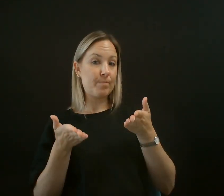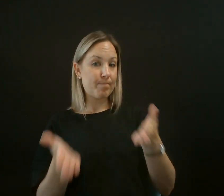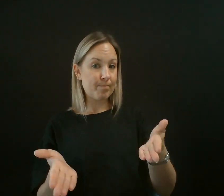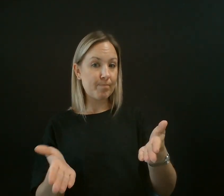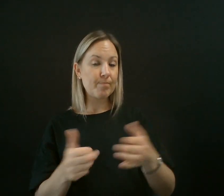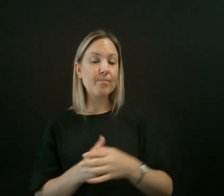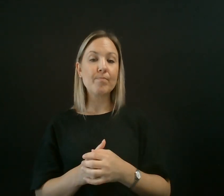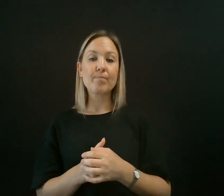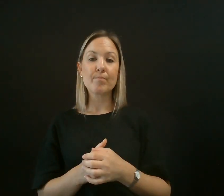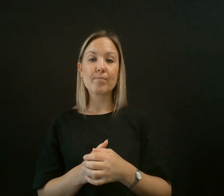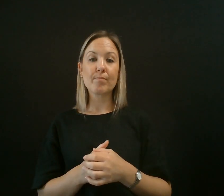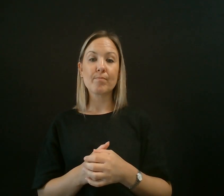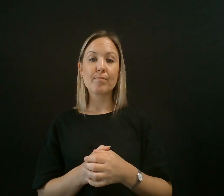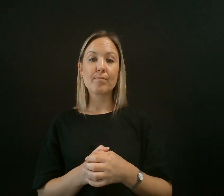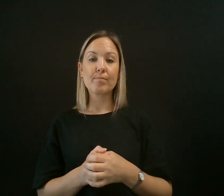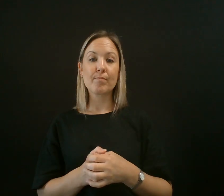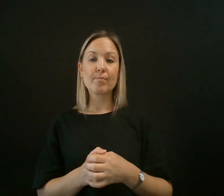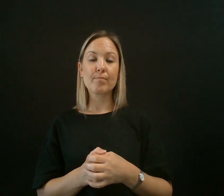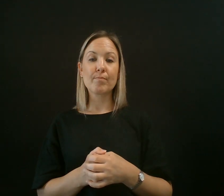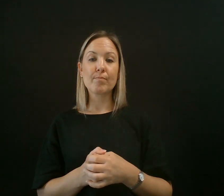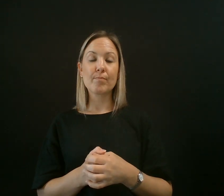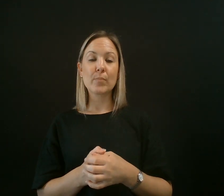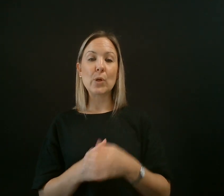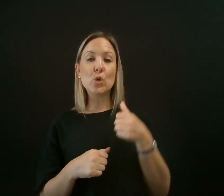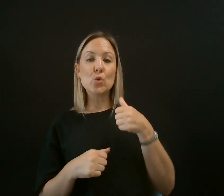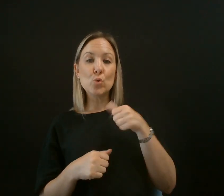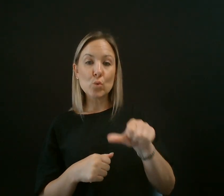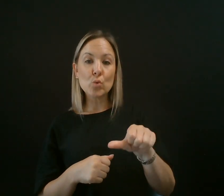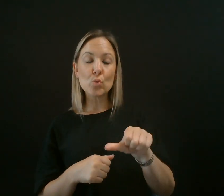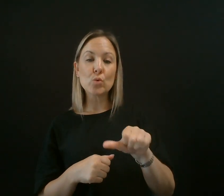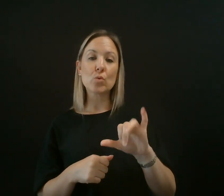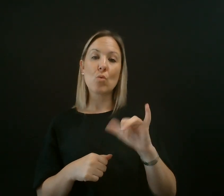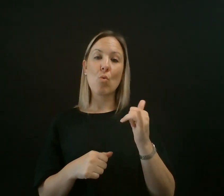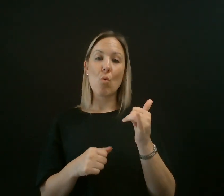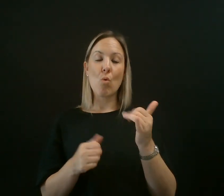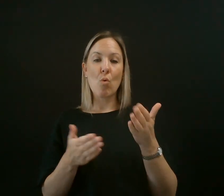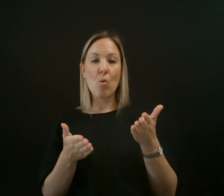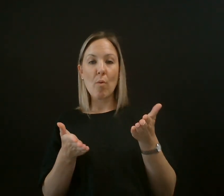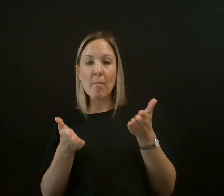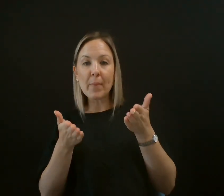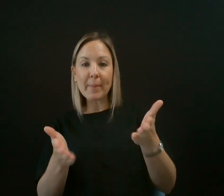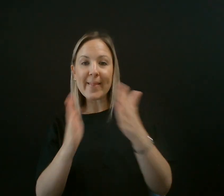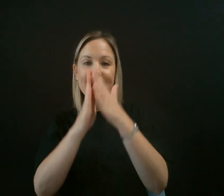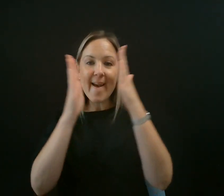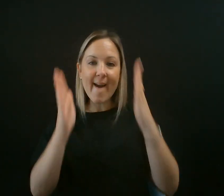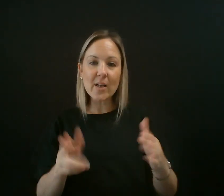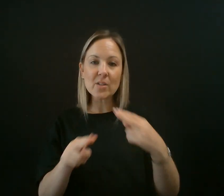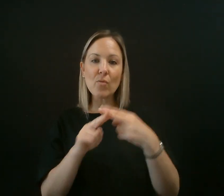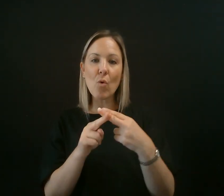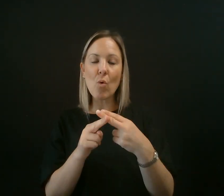not to use or permit the premises to be used for illegal purposes,